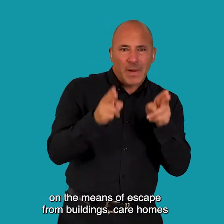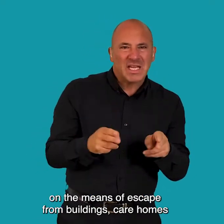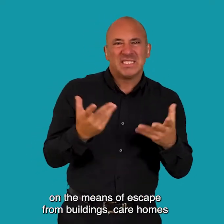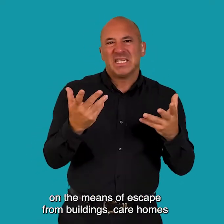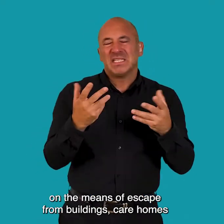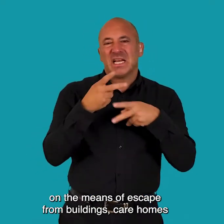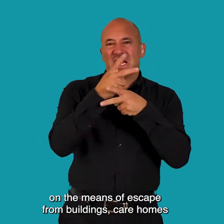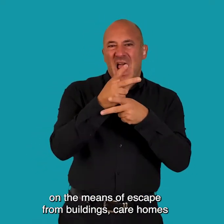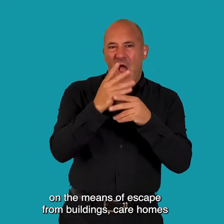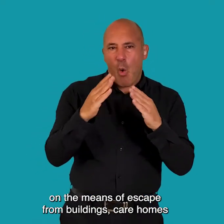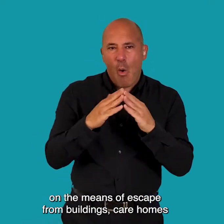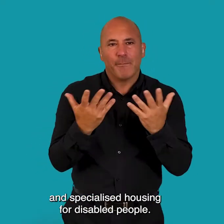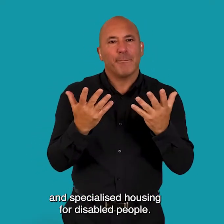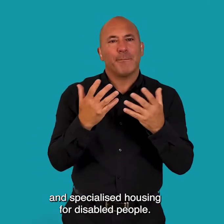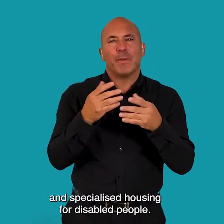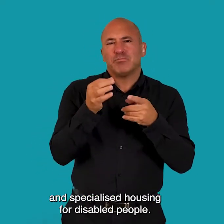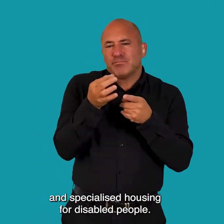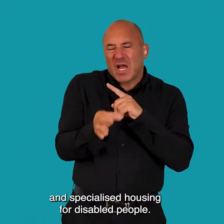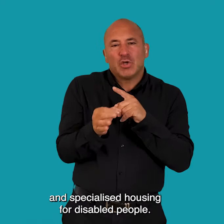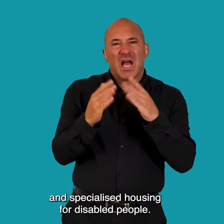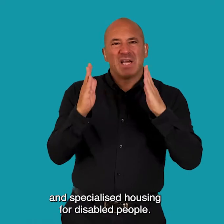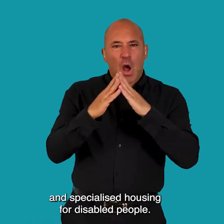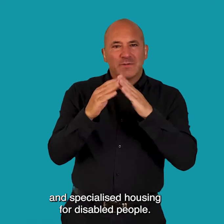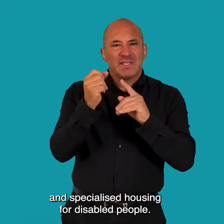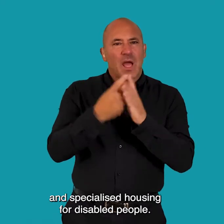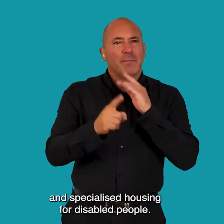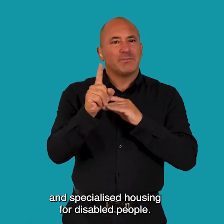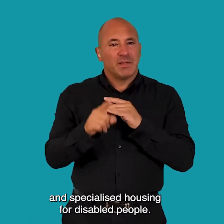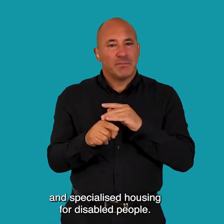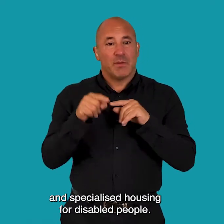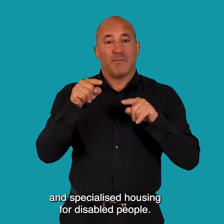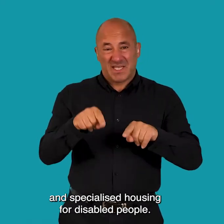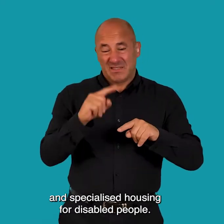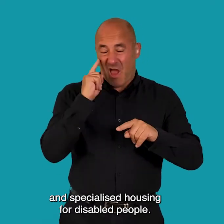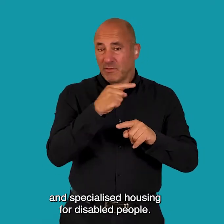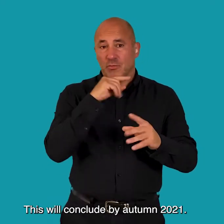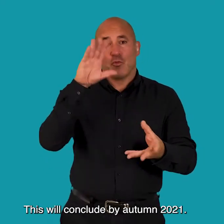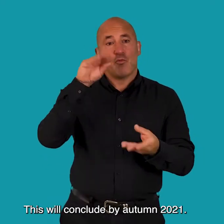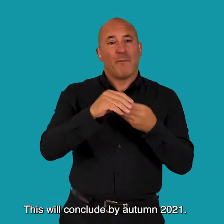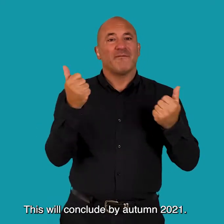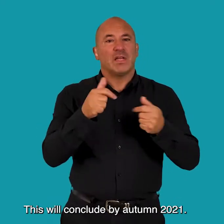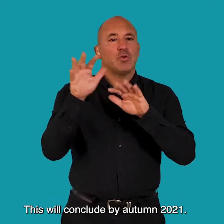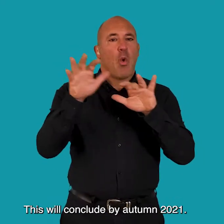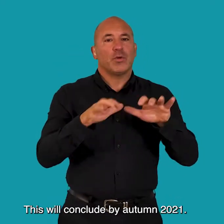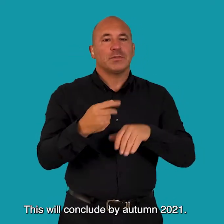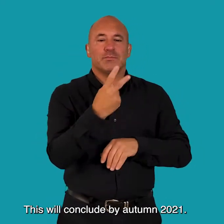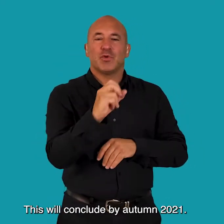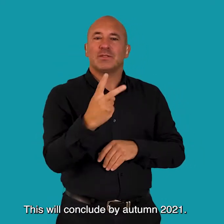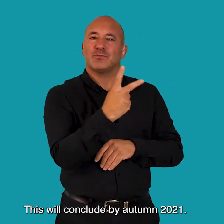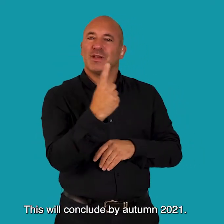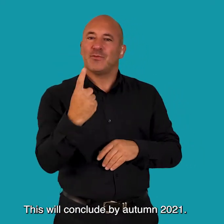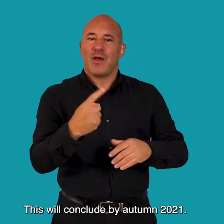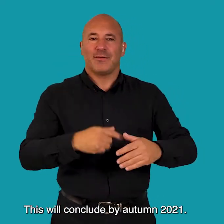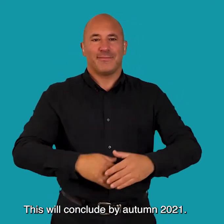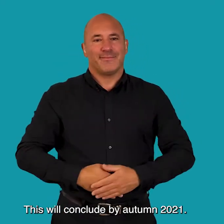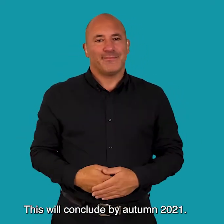buildings, care homes and specialised housing for disabled people. This will conclude by autumn